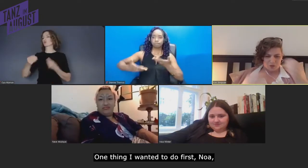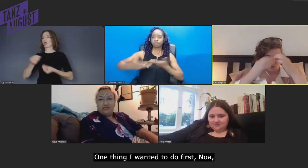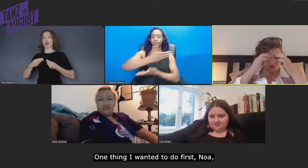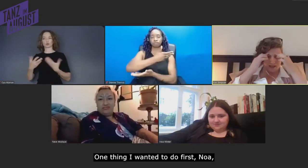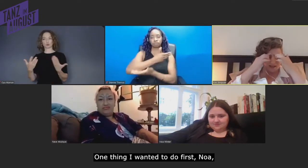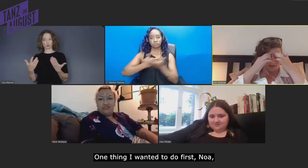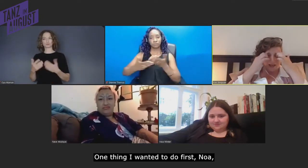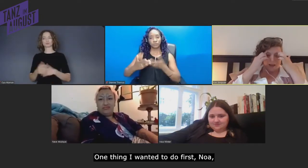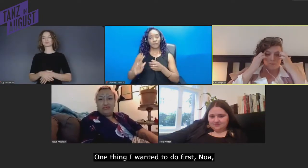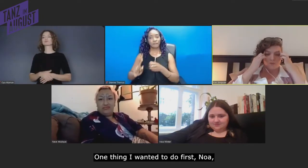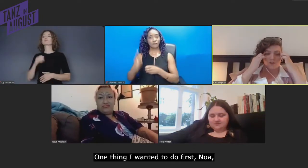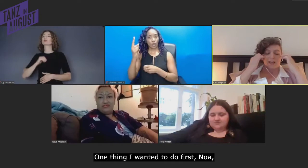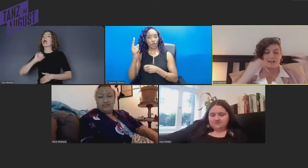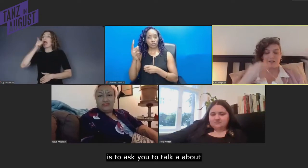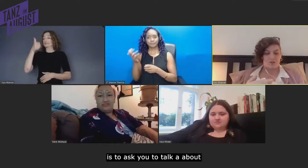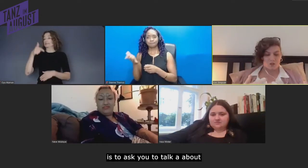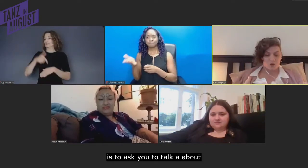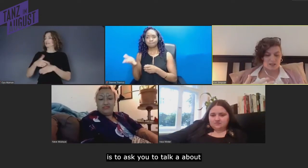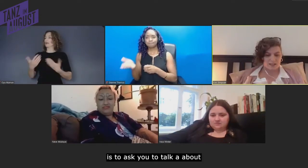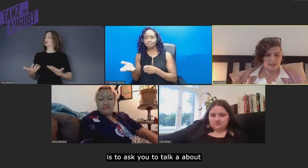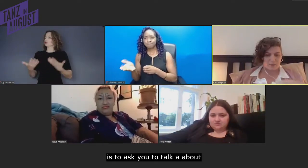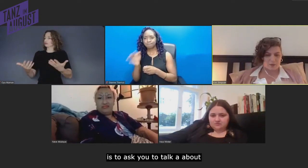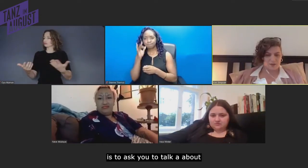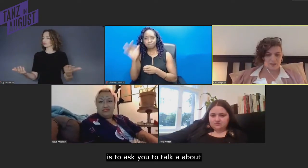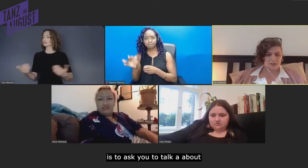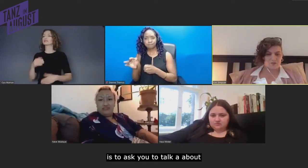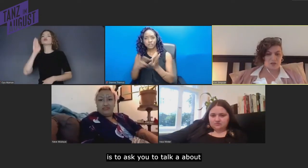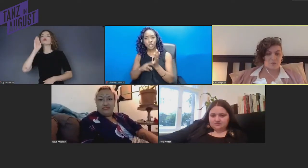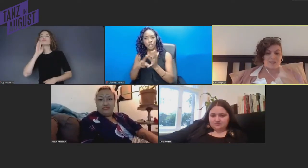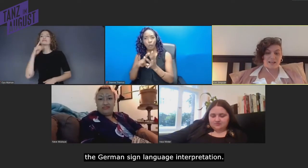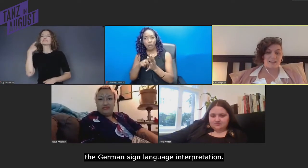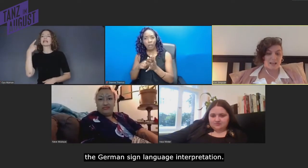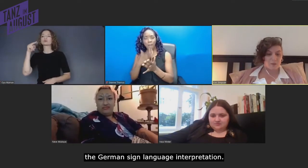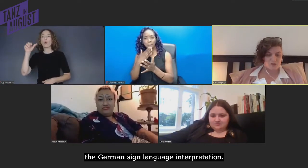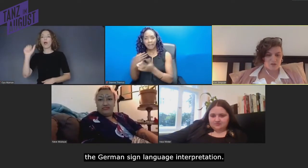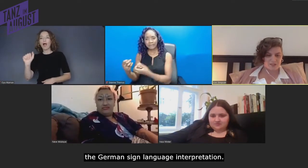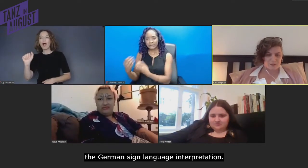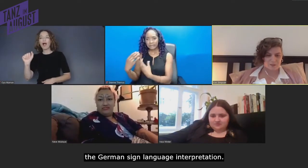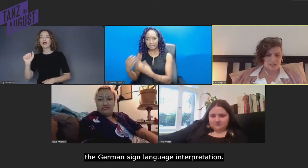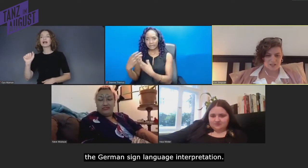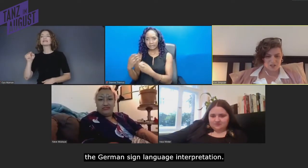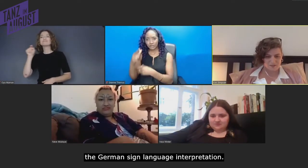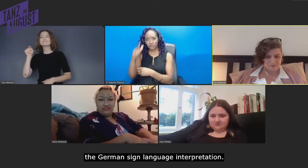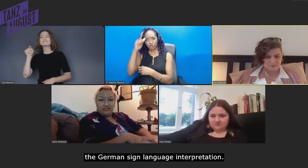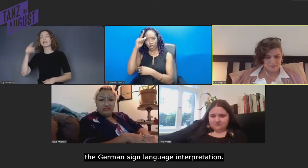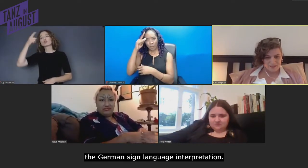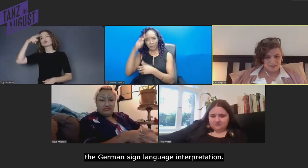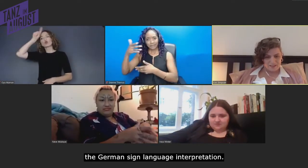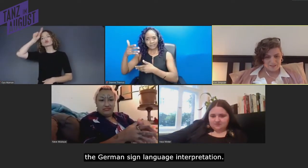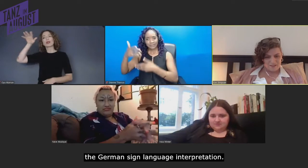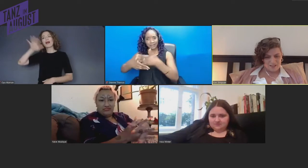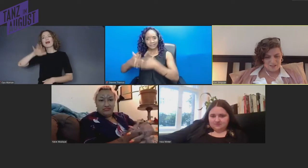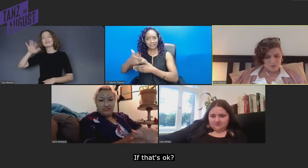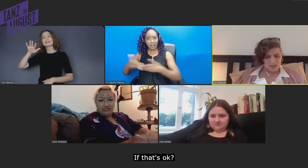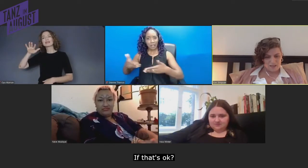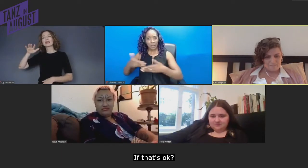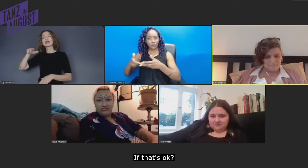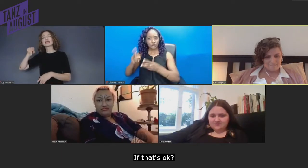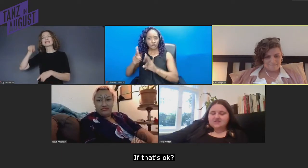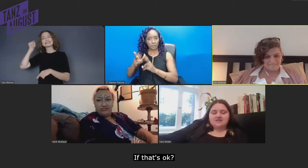though, Noah, is just to ask you to talk a little about the German Sign Language interpretation. If that's